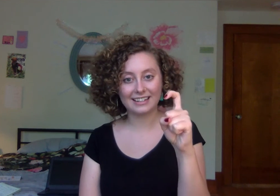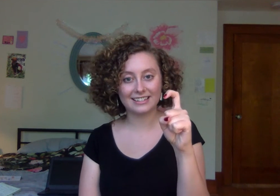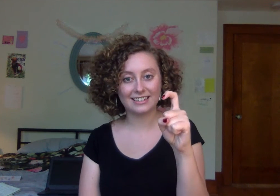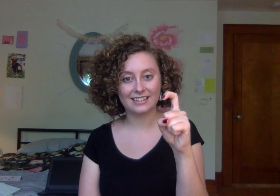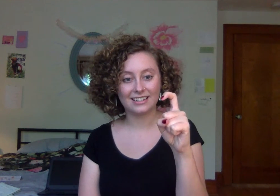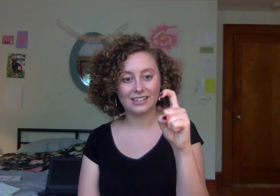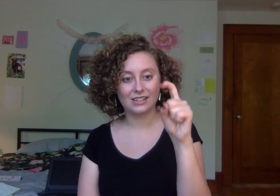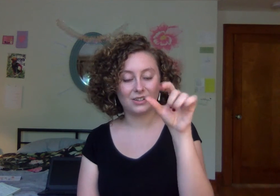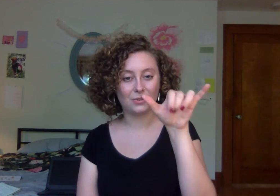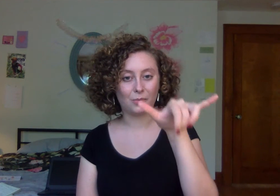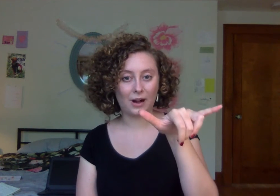X, Y.